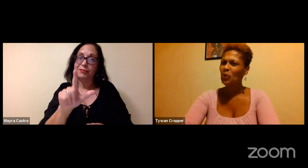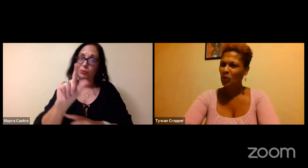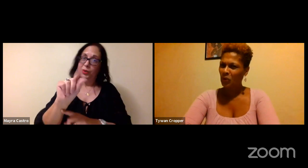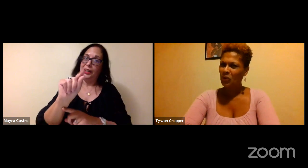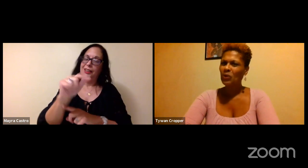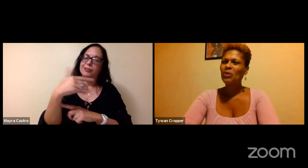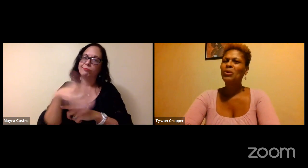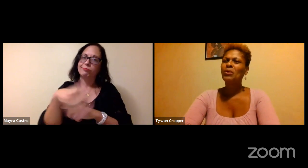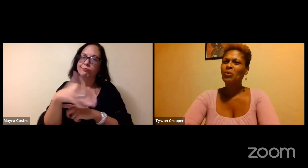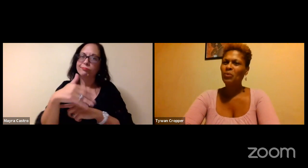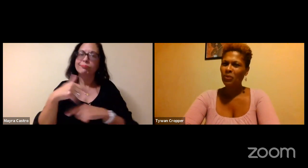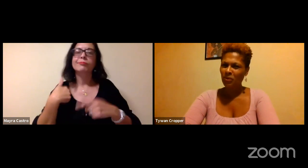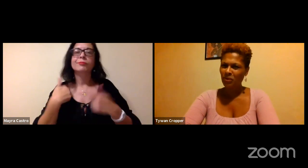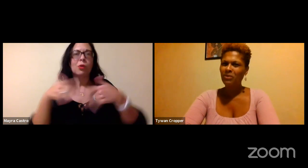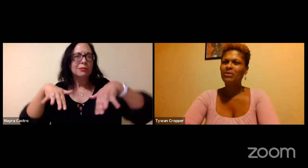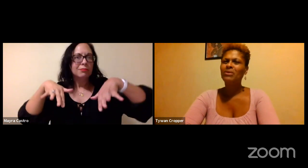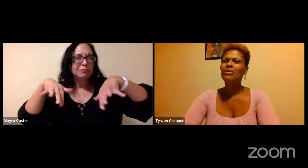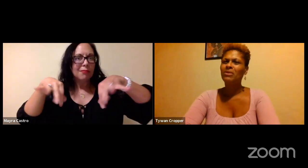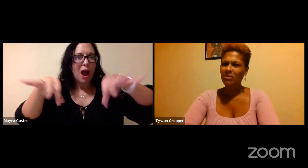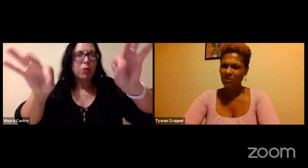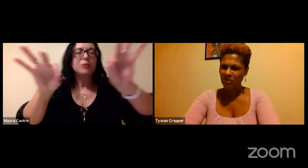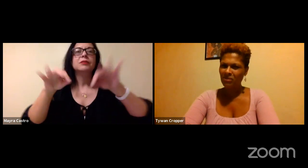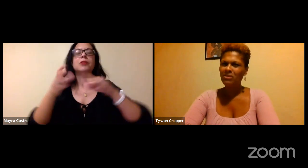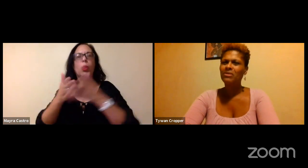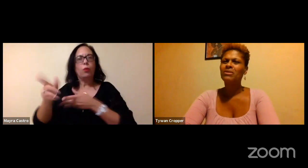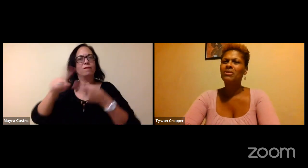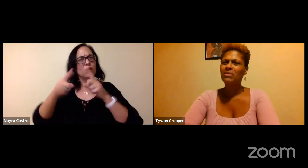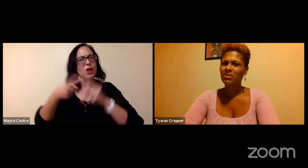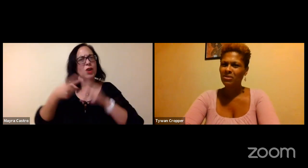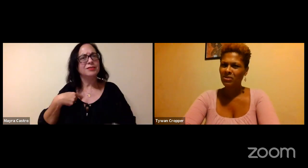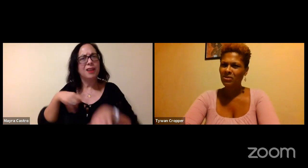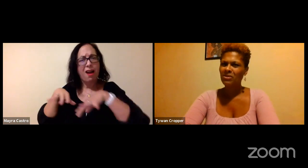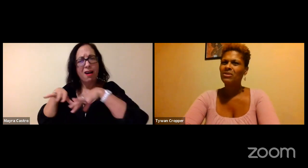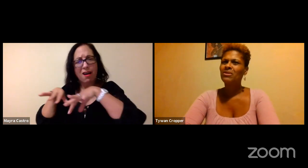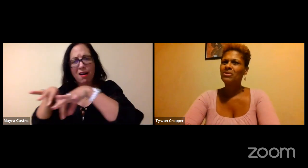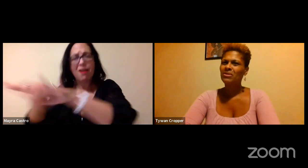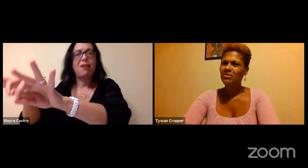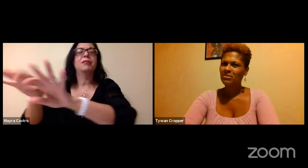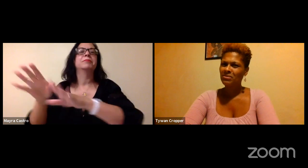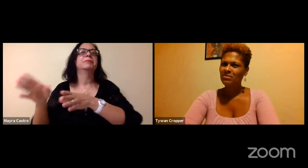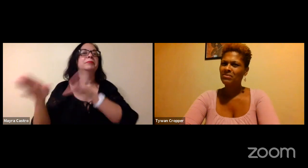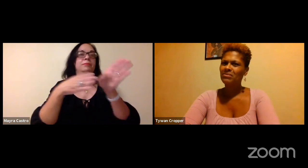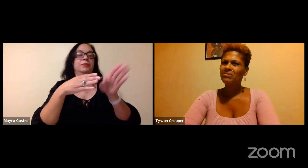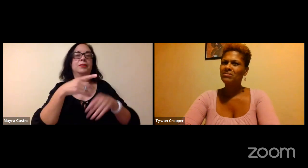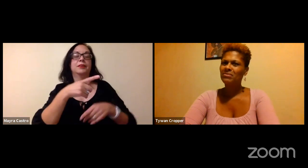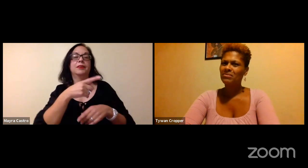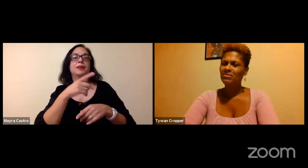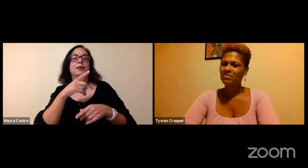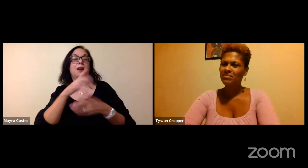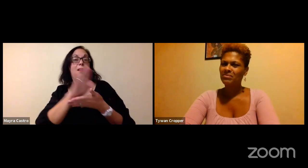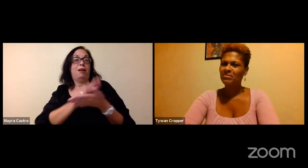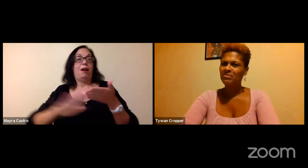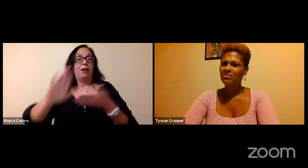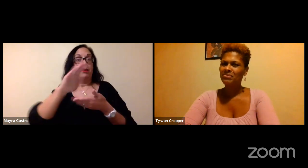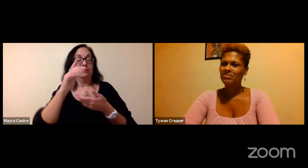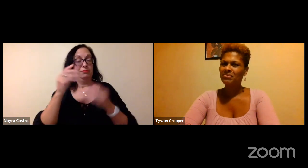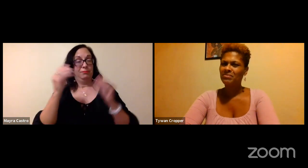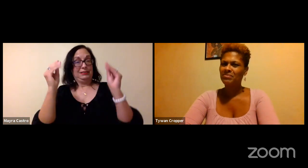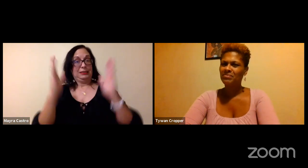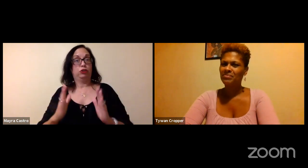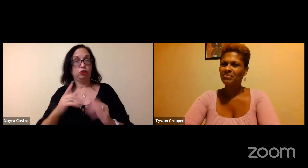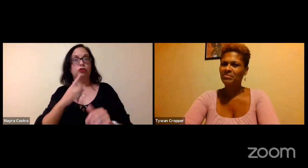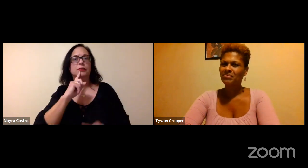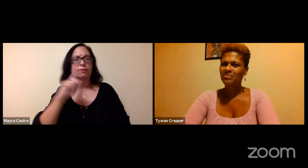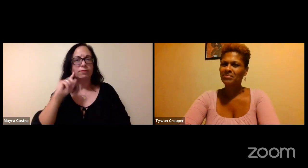late bloomer for learning sign language. I needed to get some language acquisition happening so I could